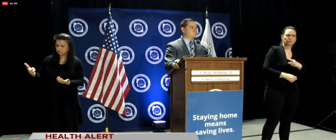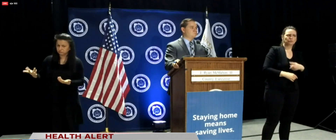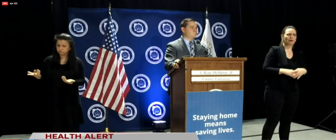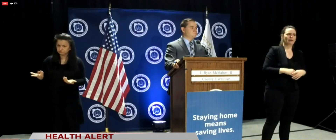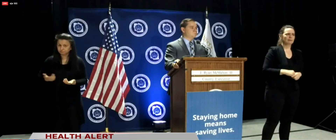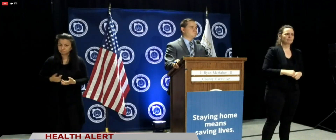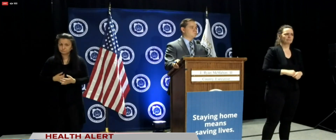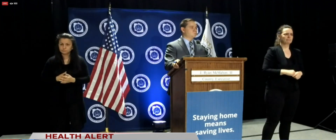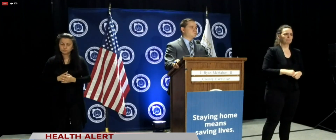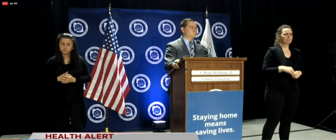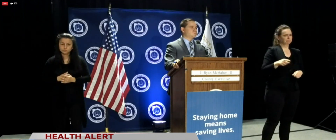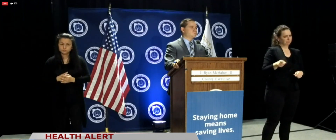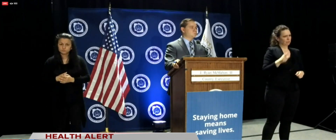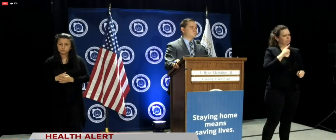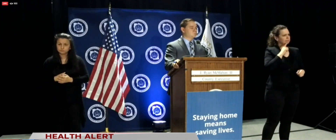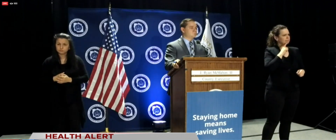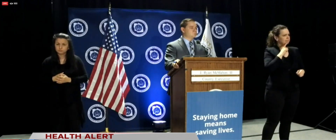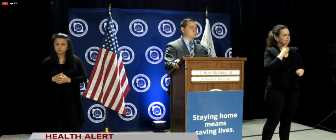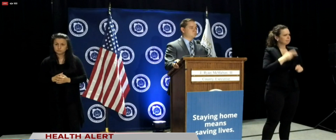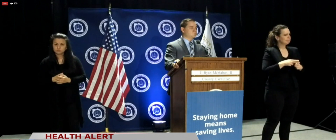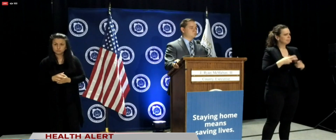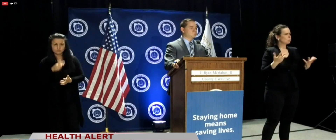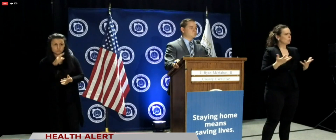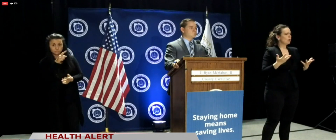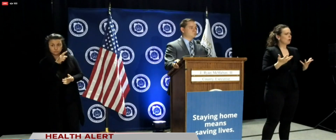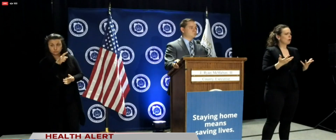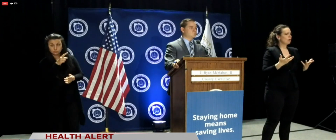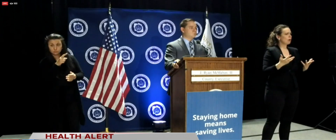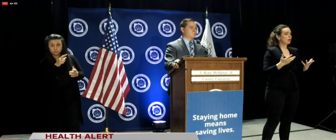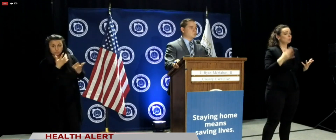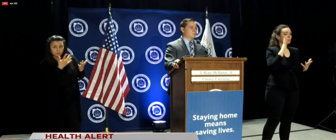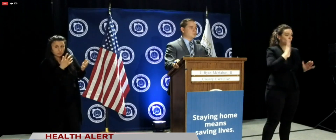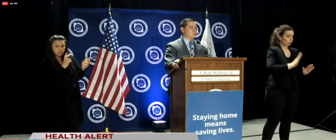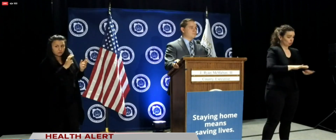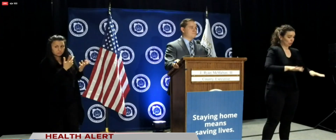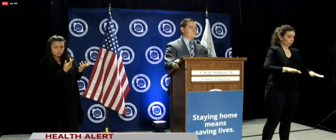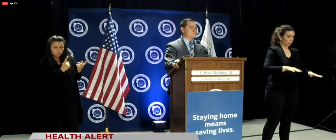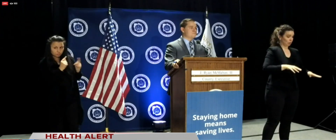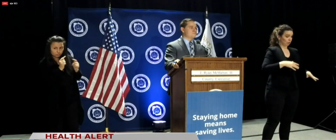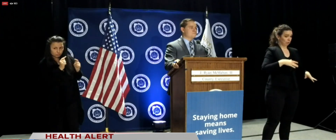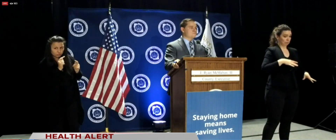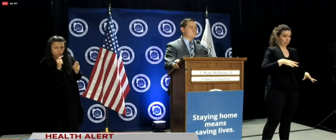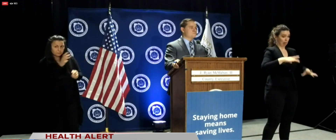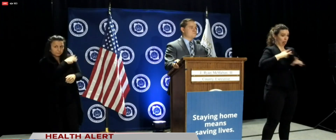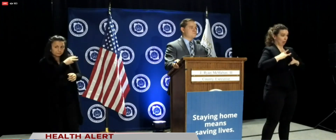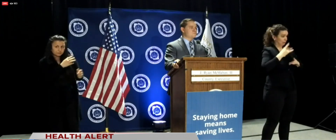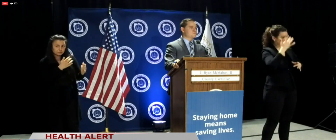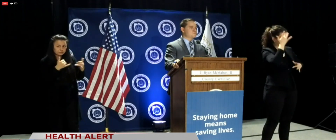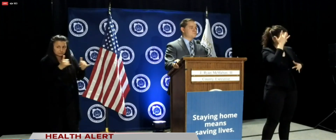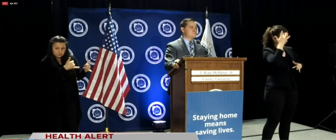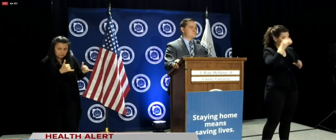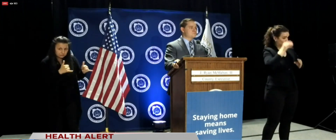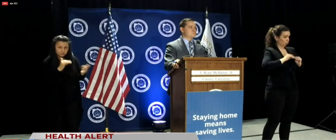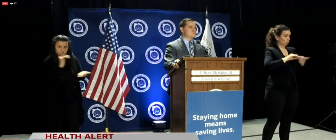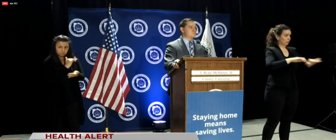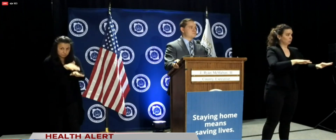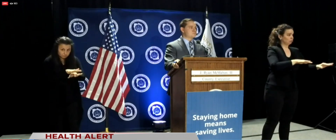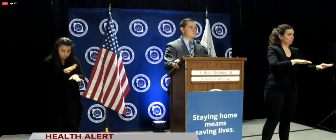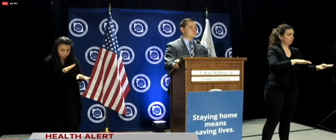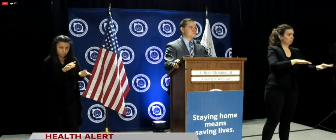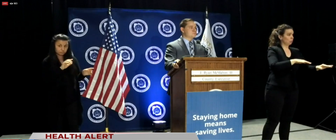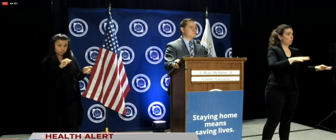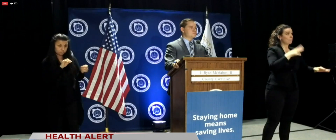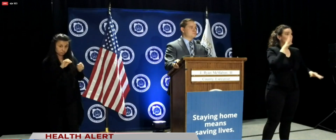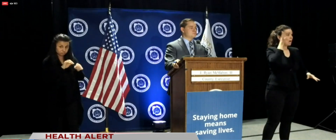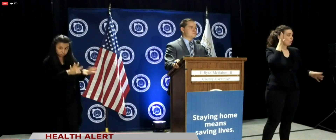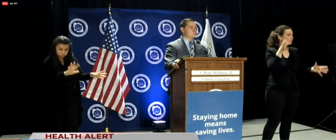through play dates. Do the health investigators think they're seeing cases where kids, you